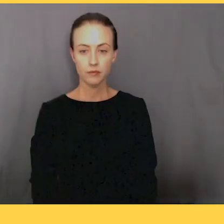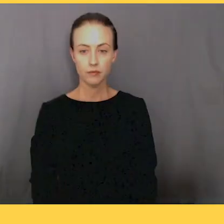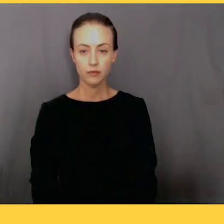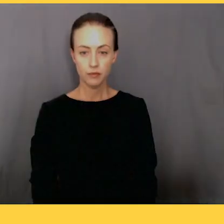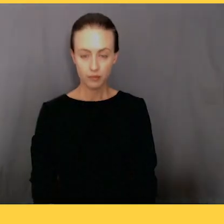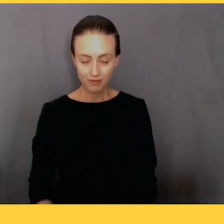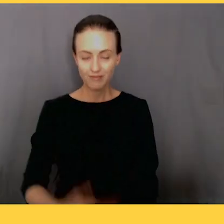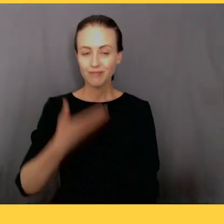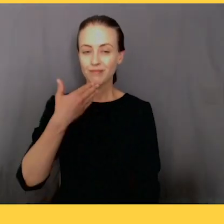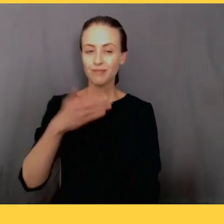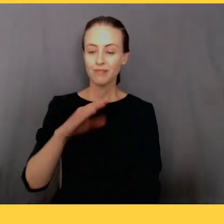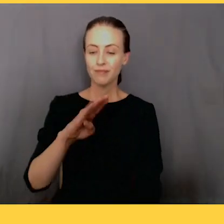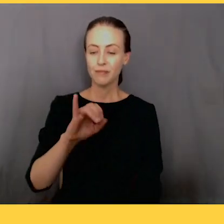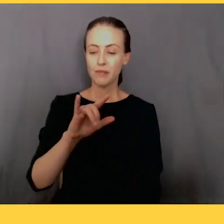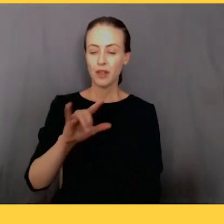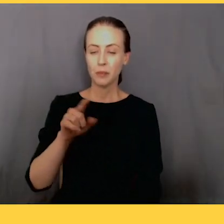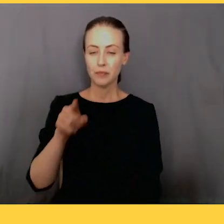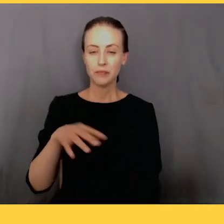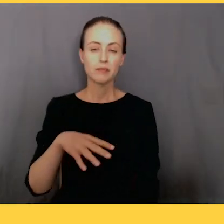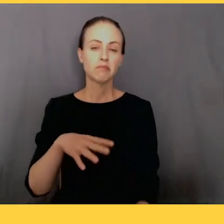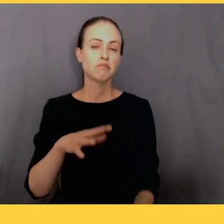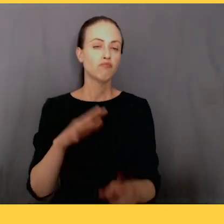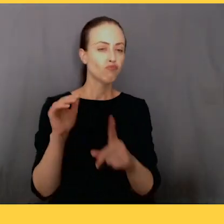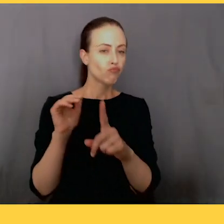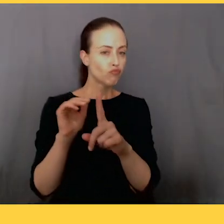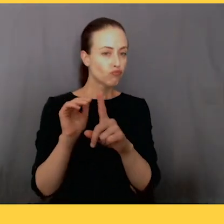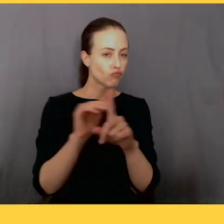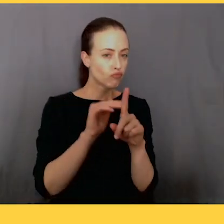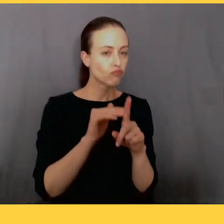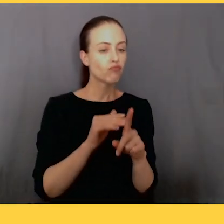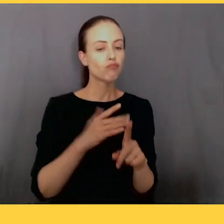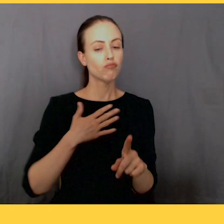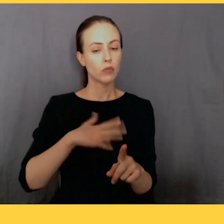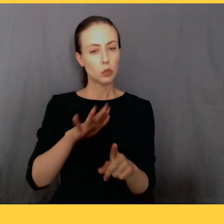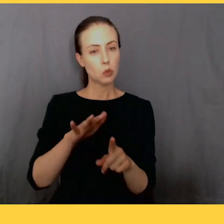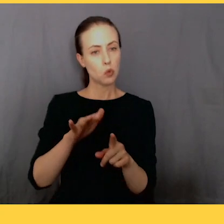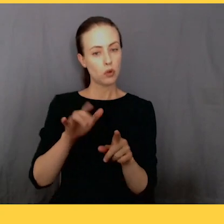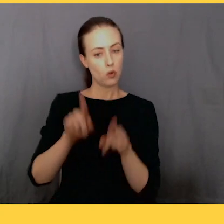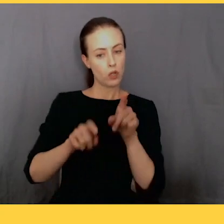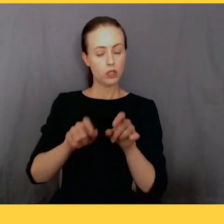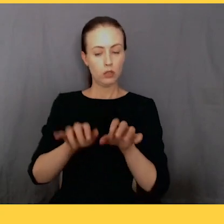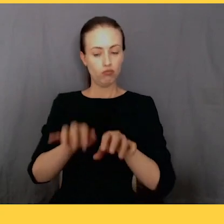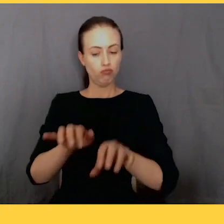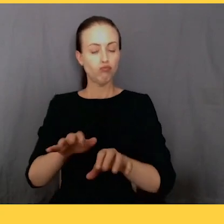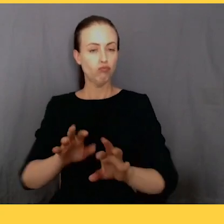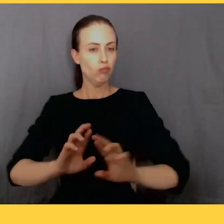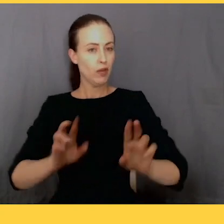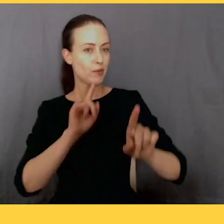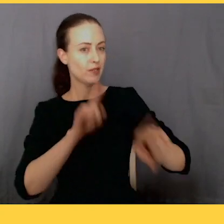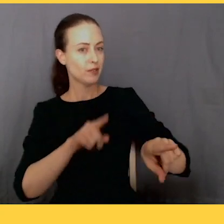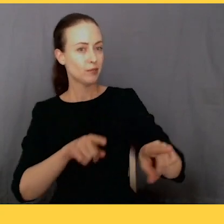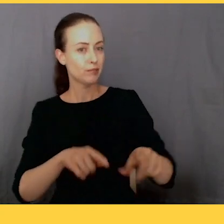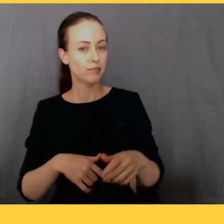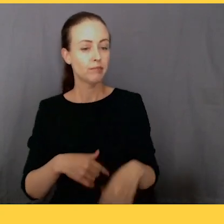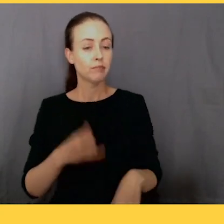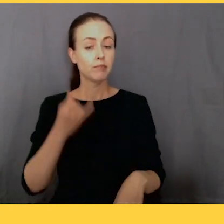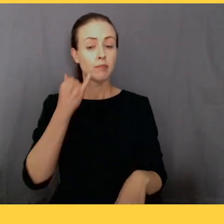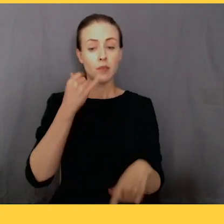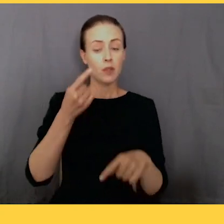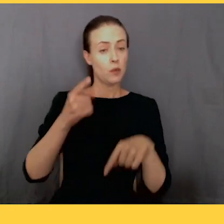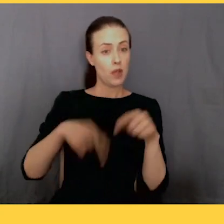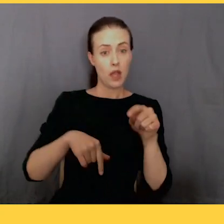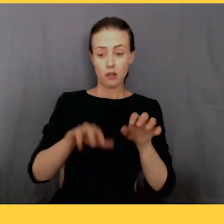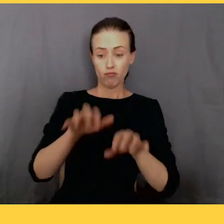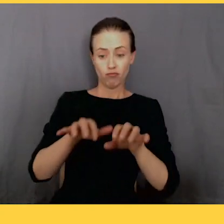Thank you, Bill. Just a reminder, please submit your questions. We're here and ready to answer them. If you're not able to get your questions